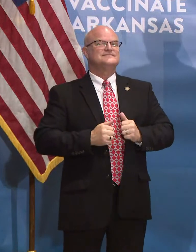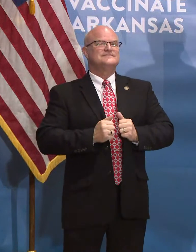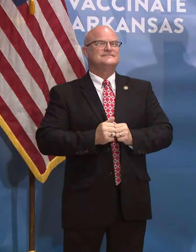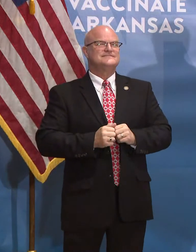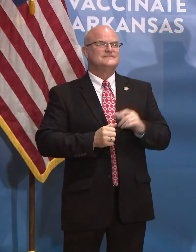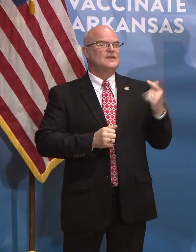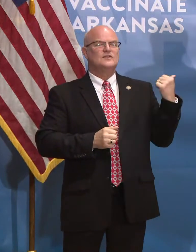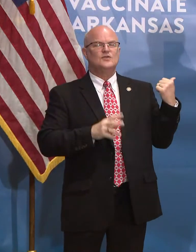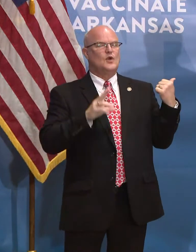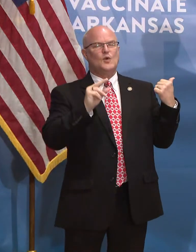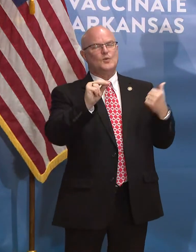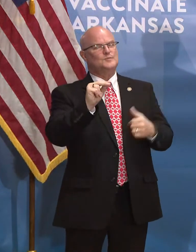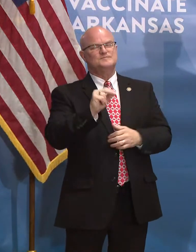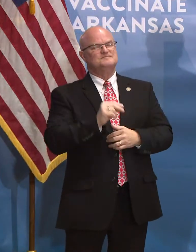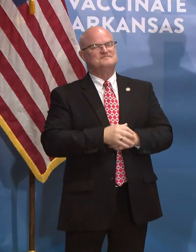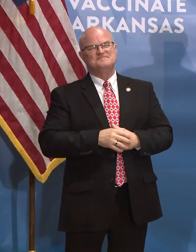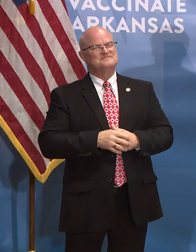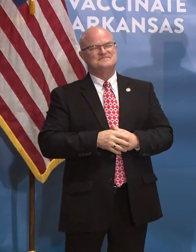No.